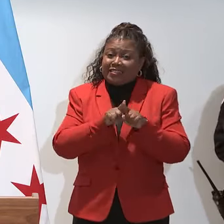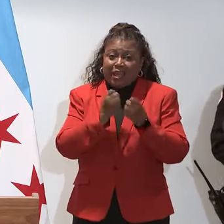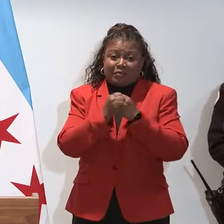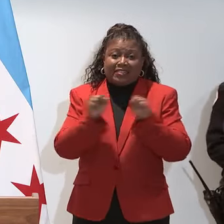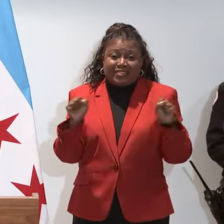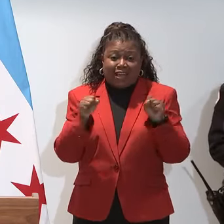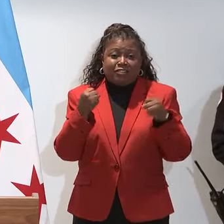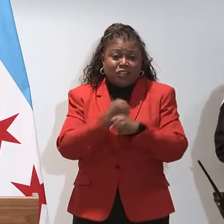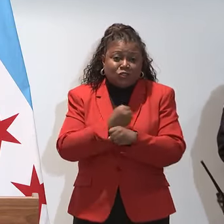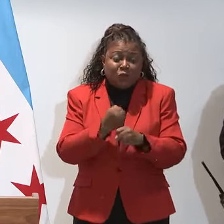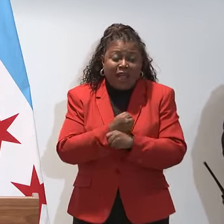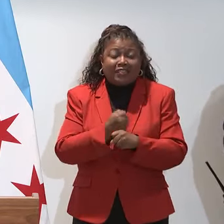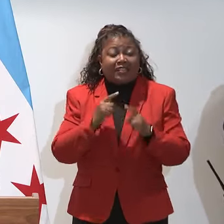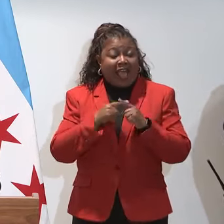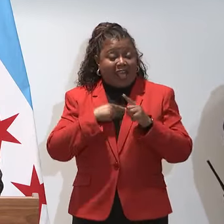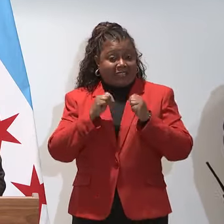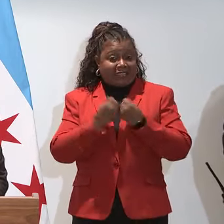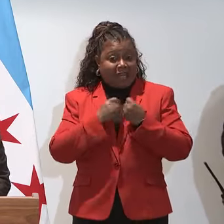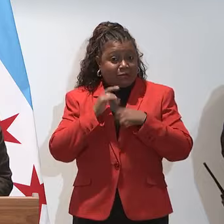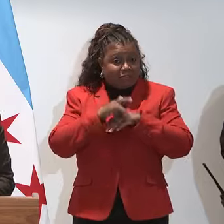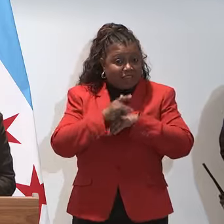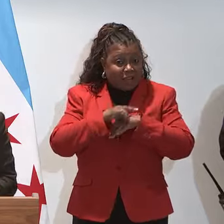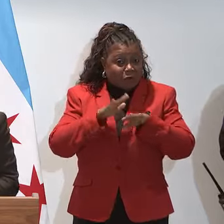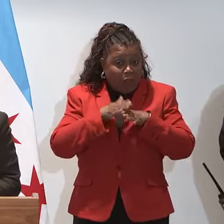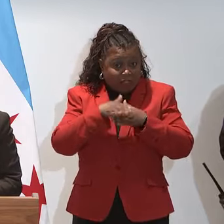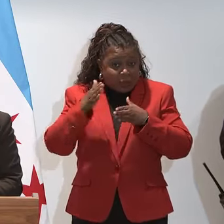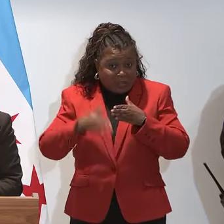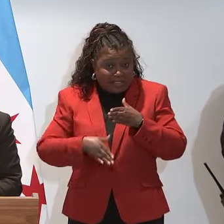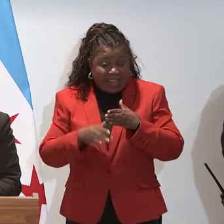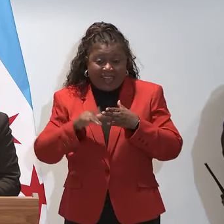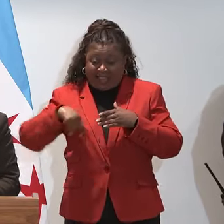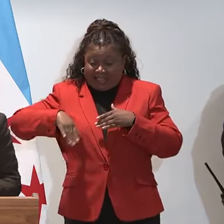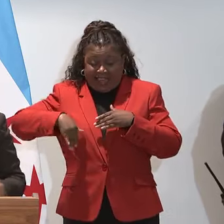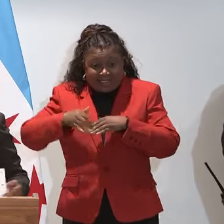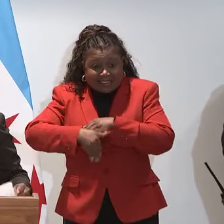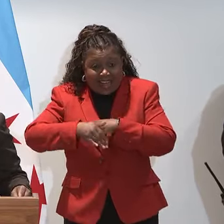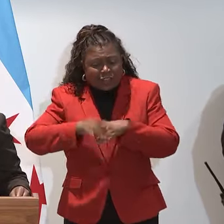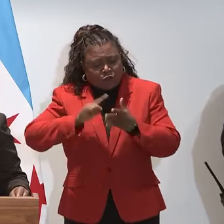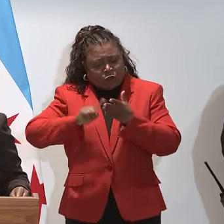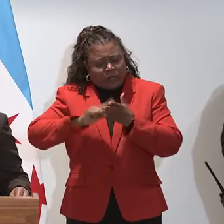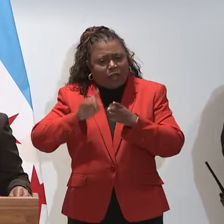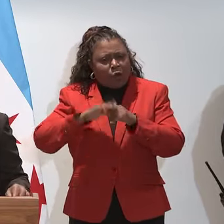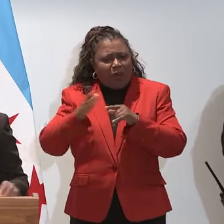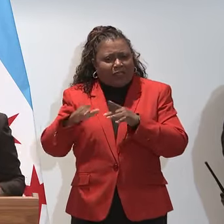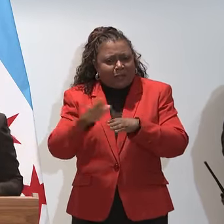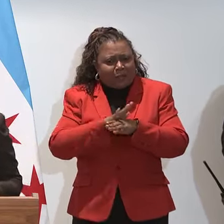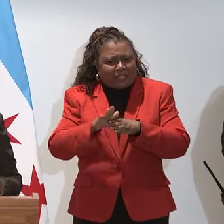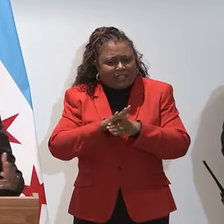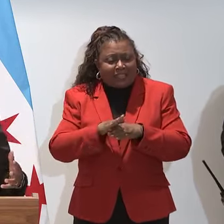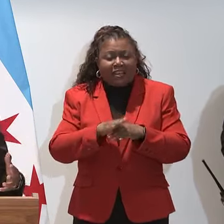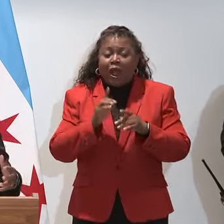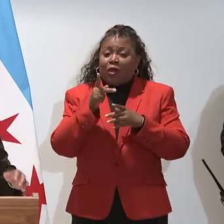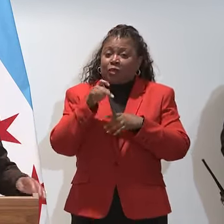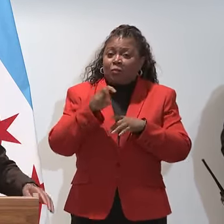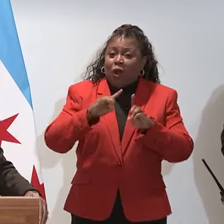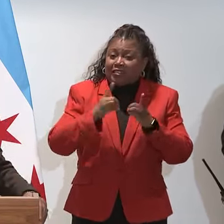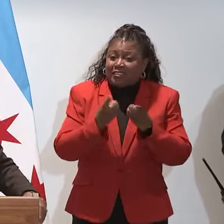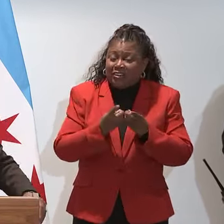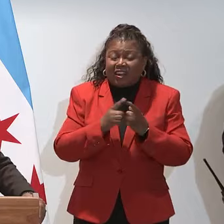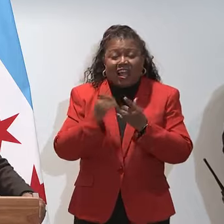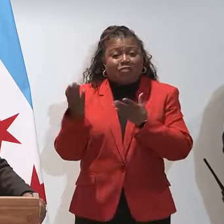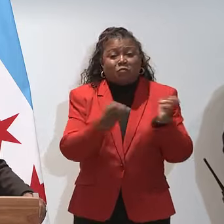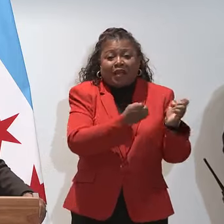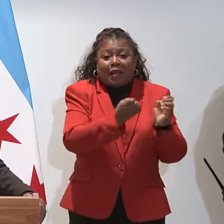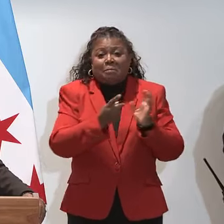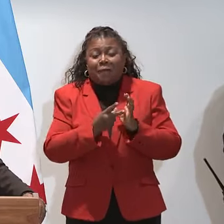safety strategy and has teams available on the weekends late at night to check up on businesses. The Park District is